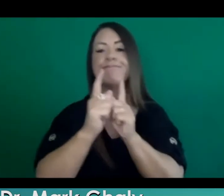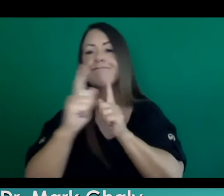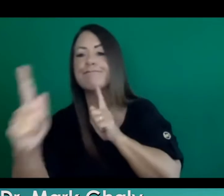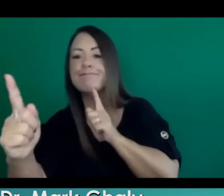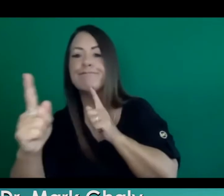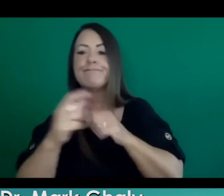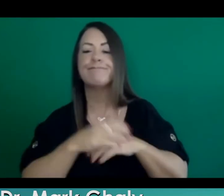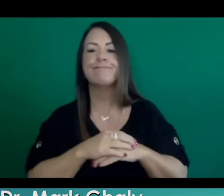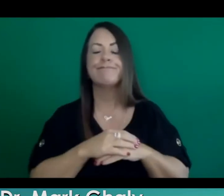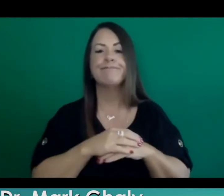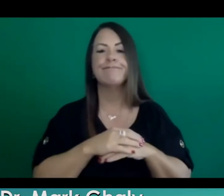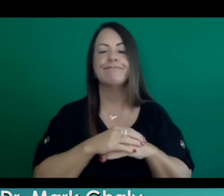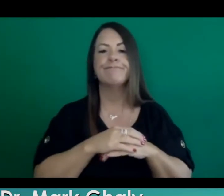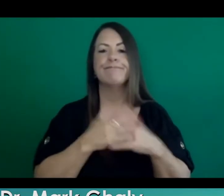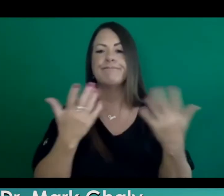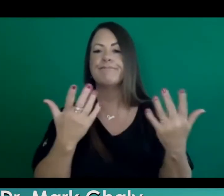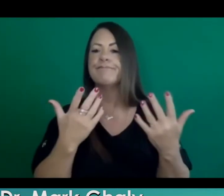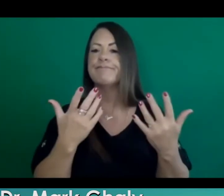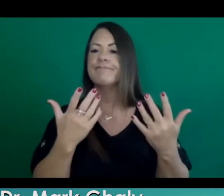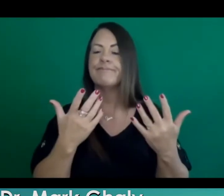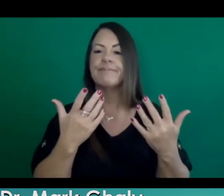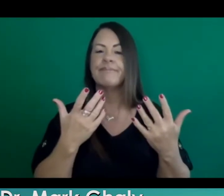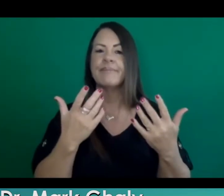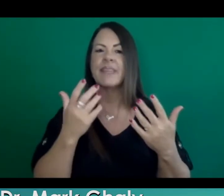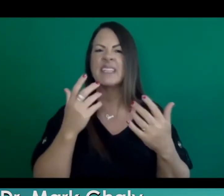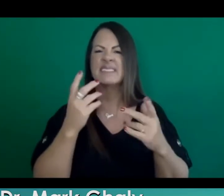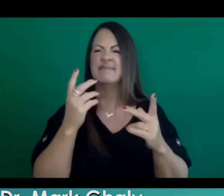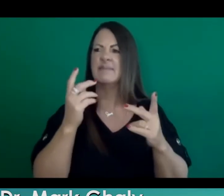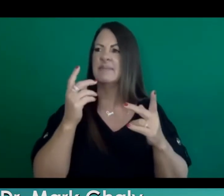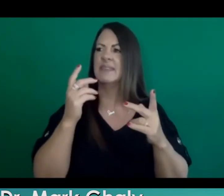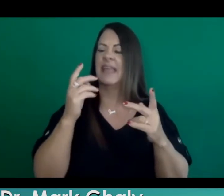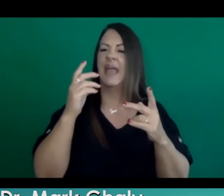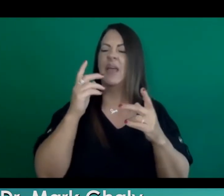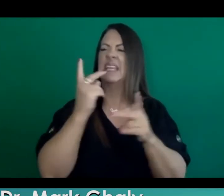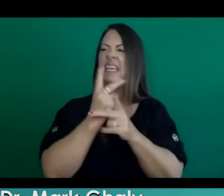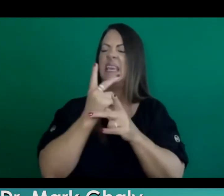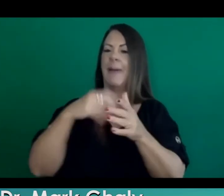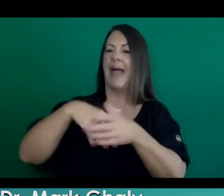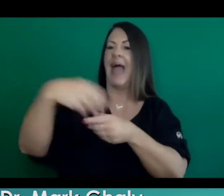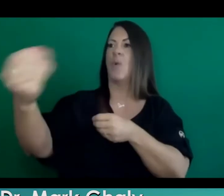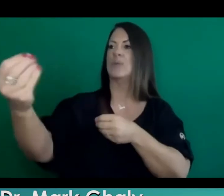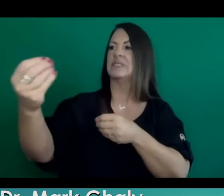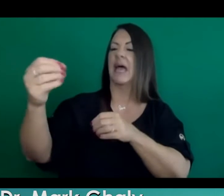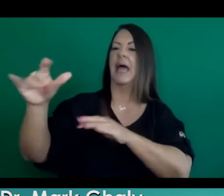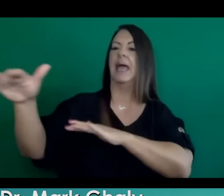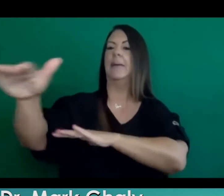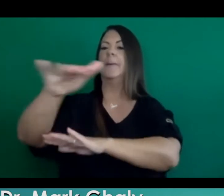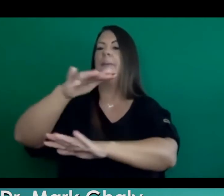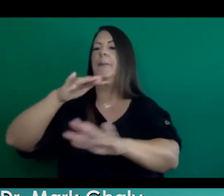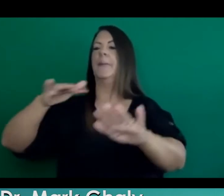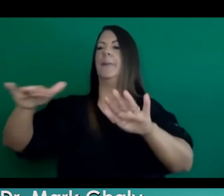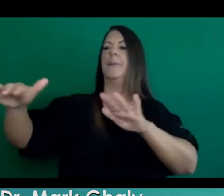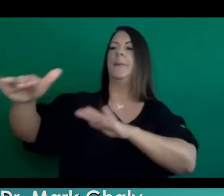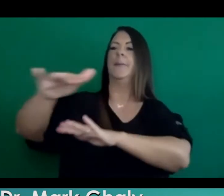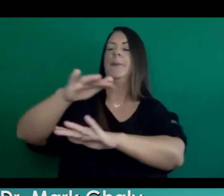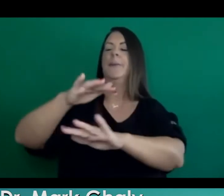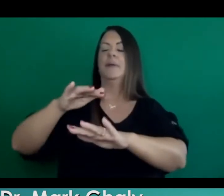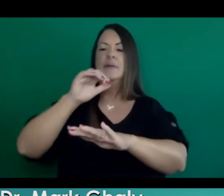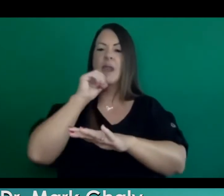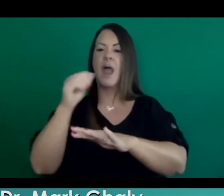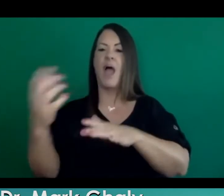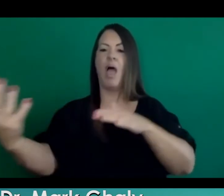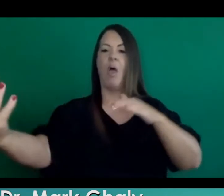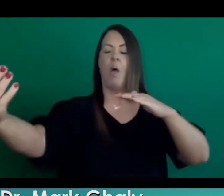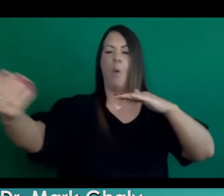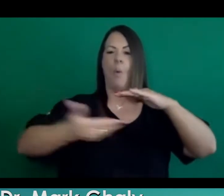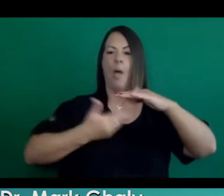possible, keeping things outdoors. So that will be not just reflected in what we hope to deliver in terms of messages